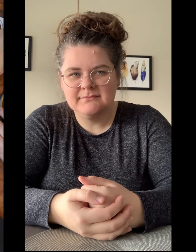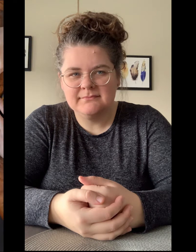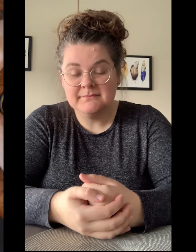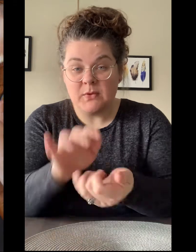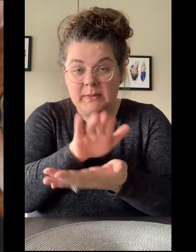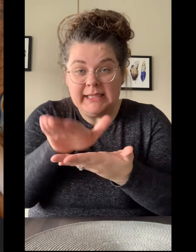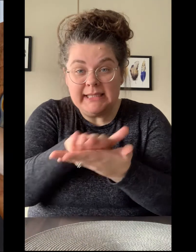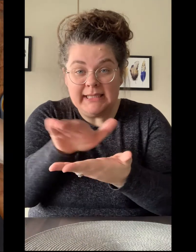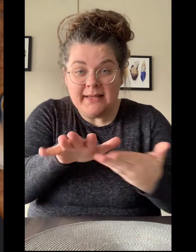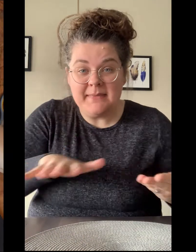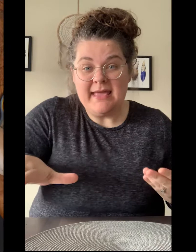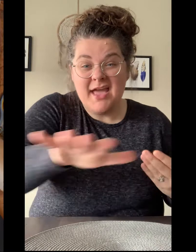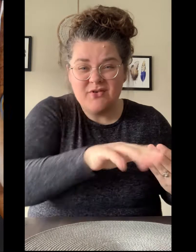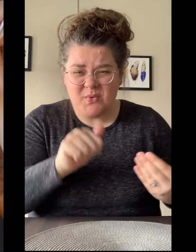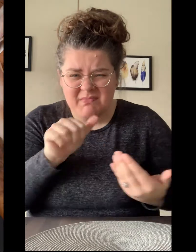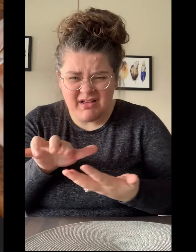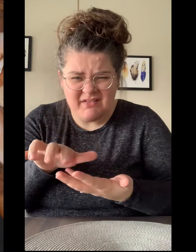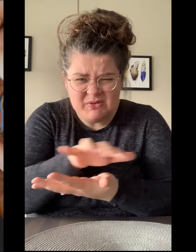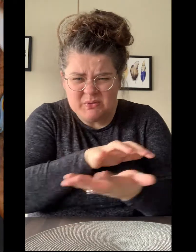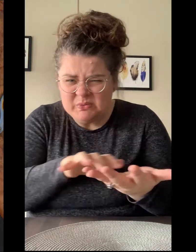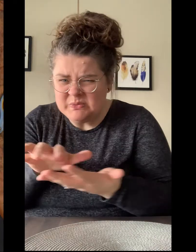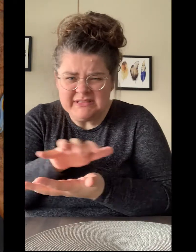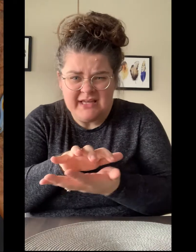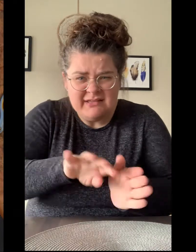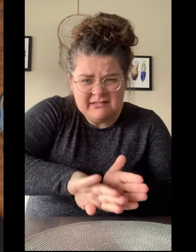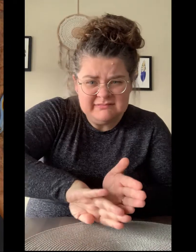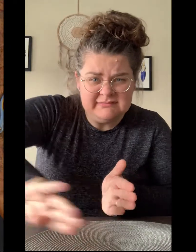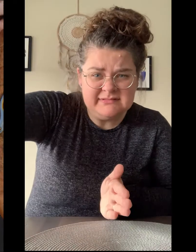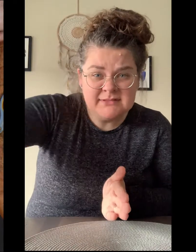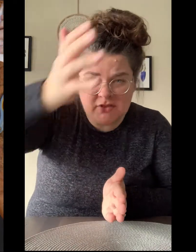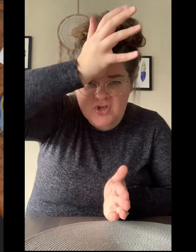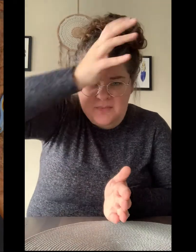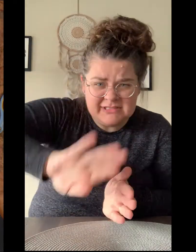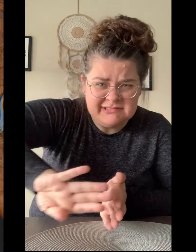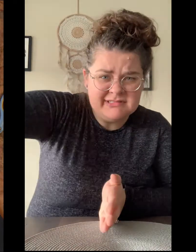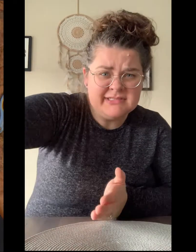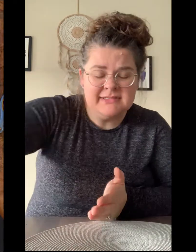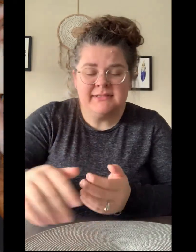Alright, so clean up my area here so I'm not getting confused on what I'm supposed to glue.